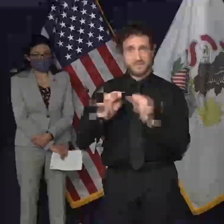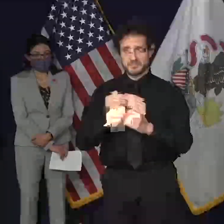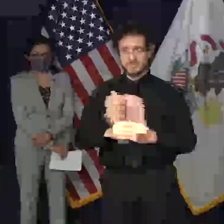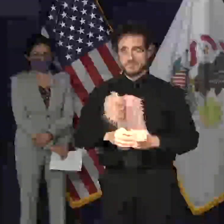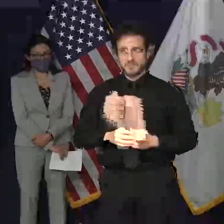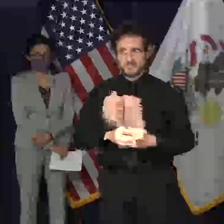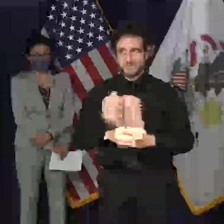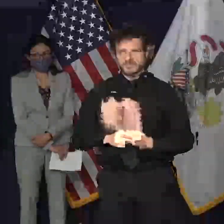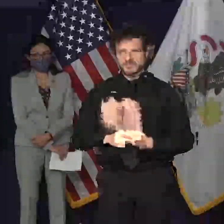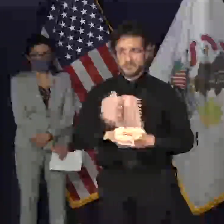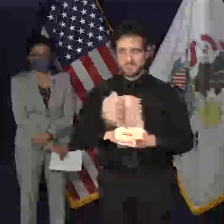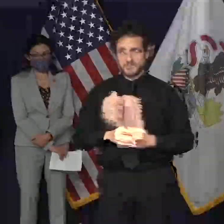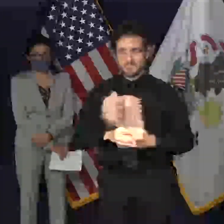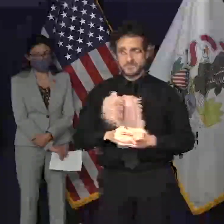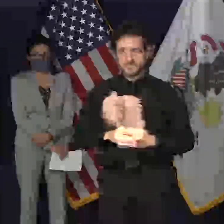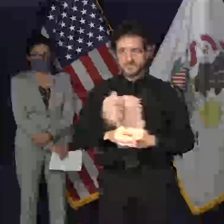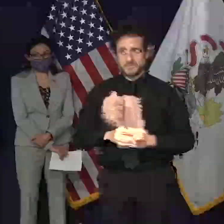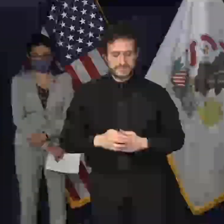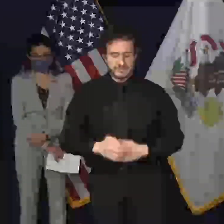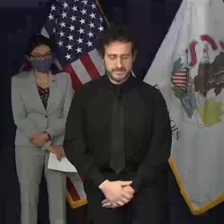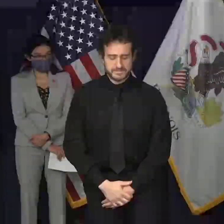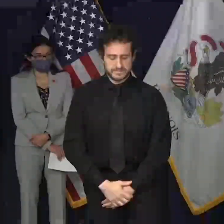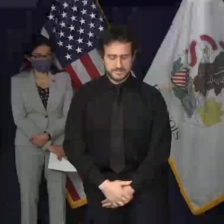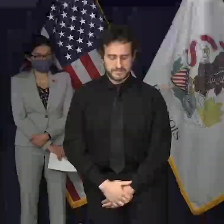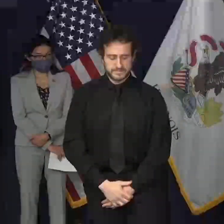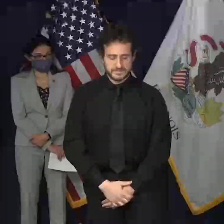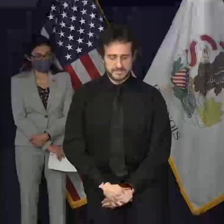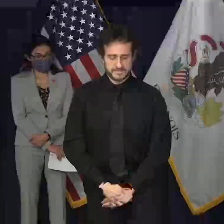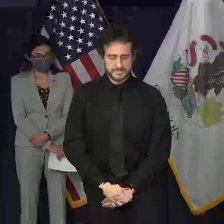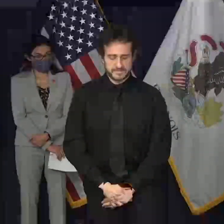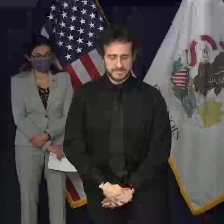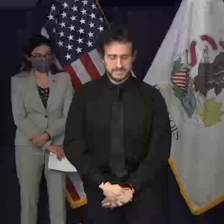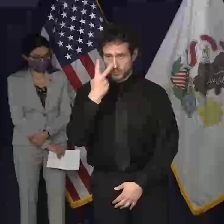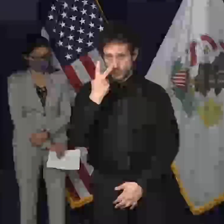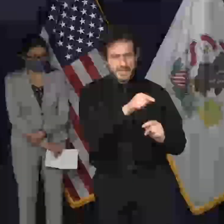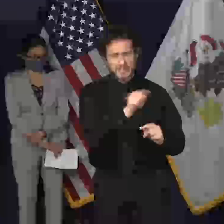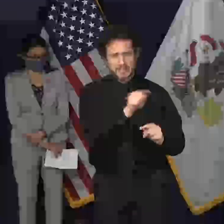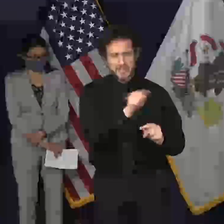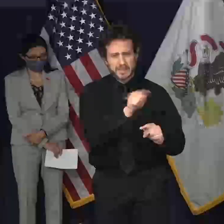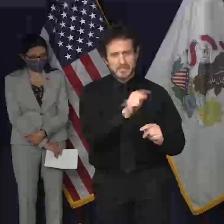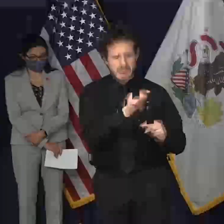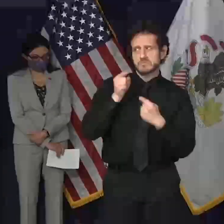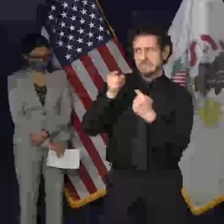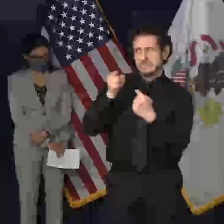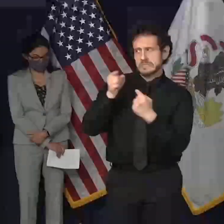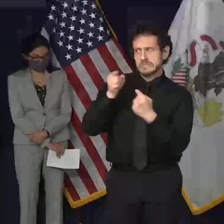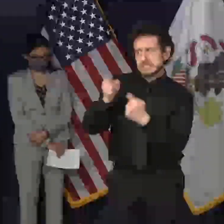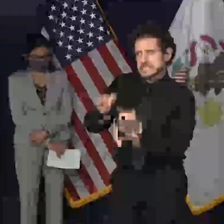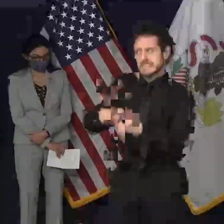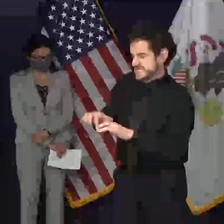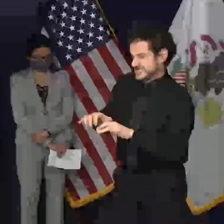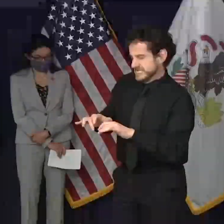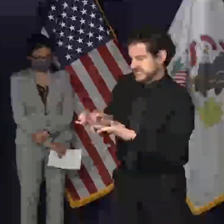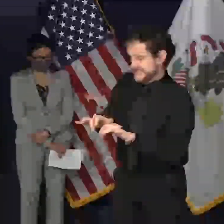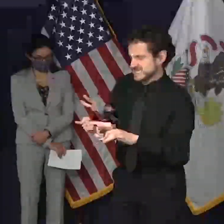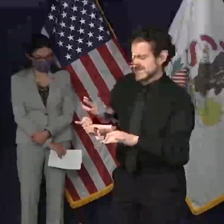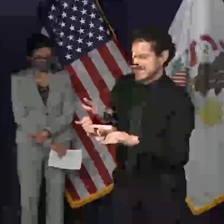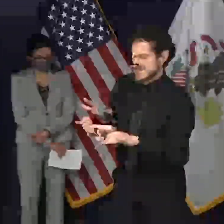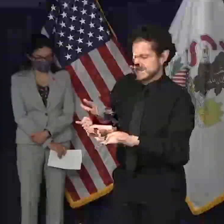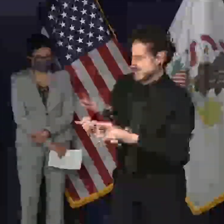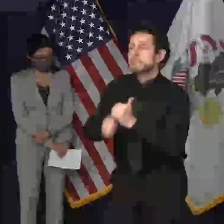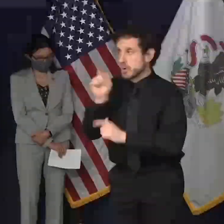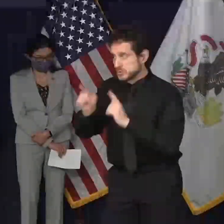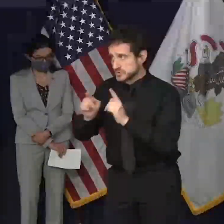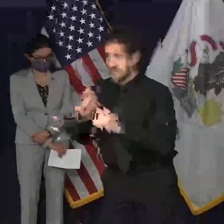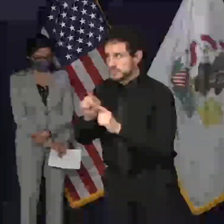of people you know, that we've seen that are having trouble are, you know, a fraction of that. That doesn't make it